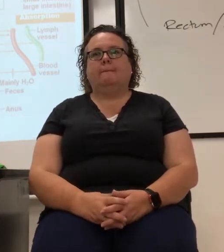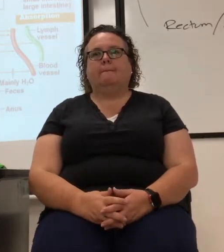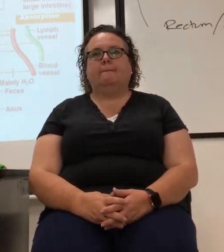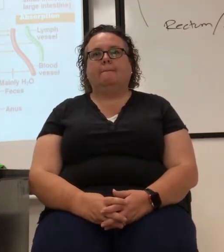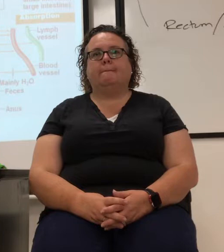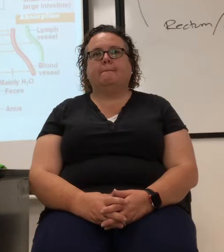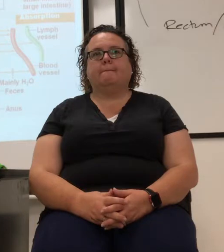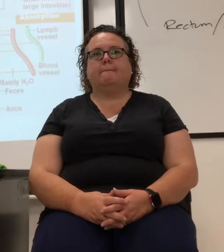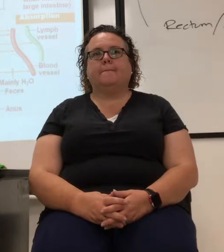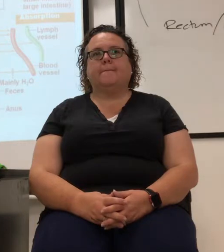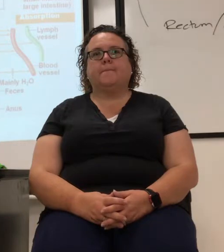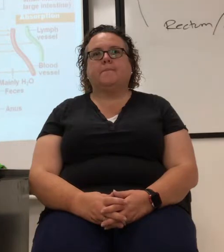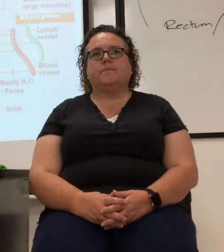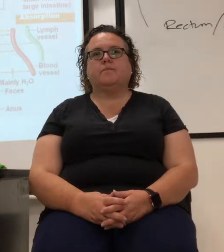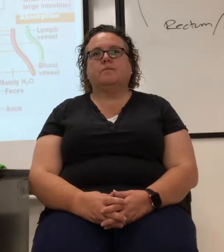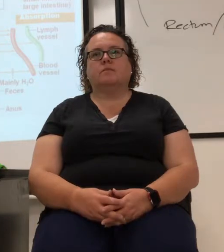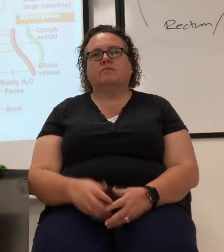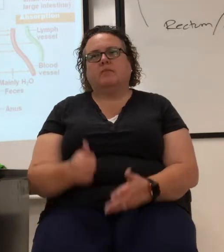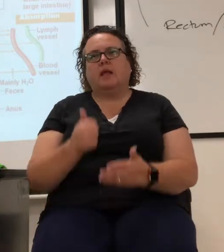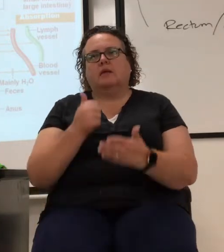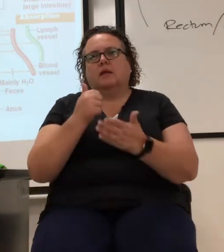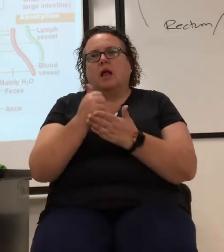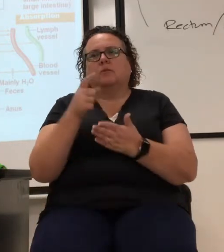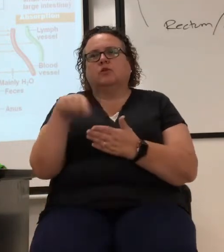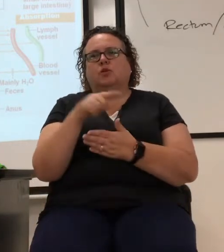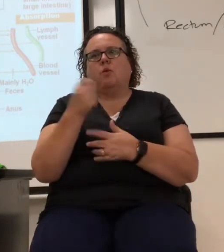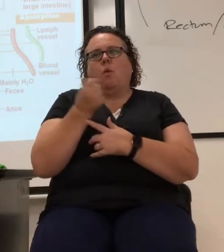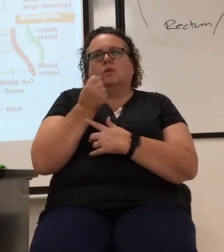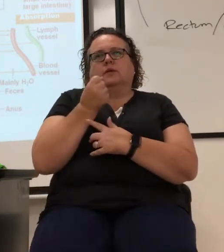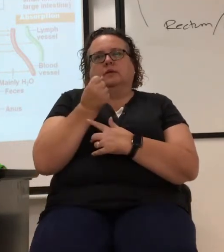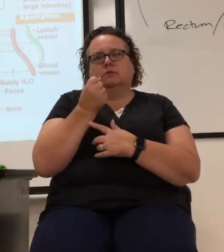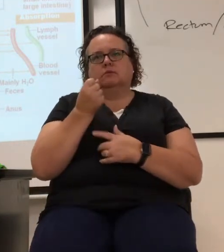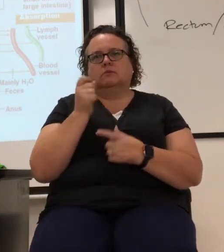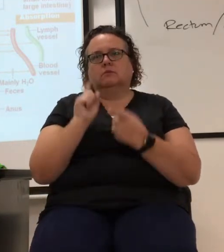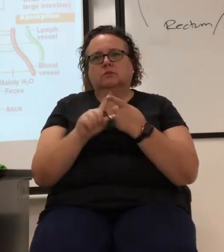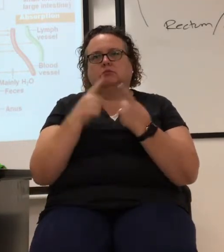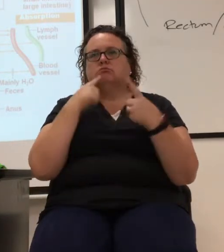anal sphincter, basically helps you hold it in.